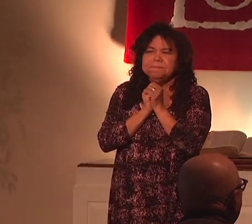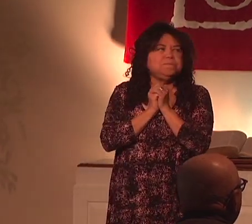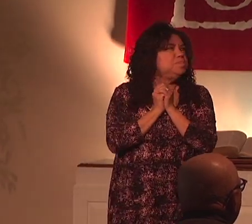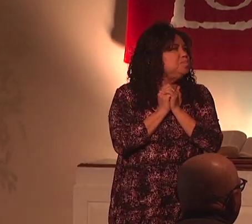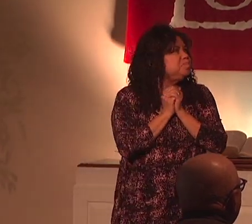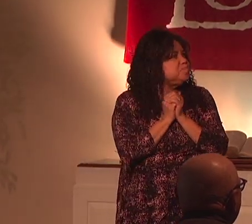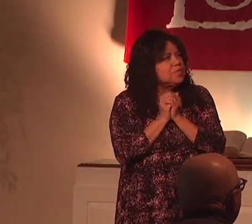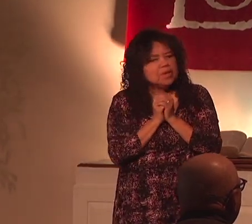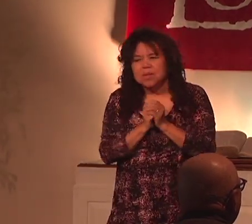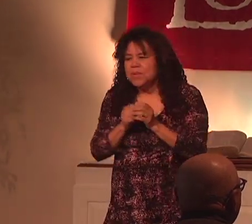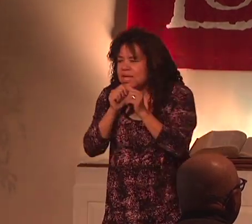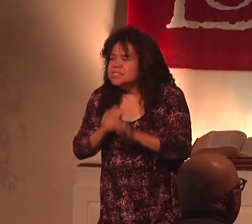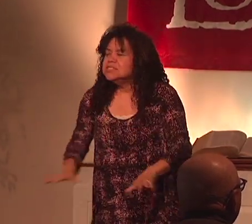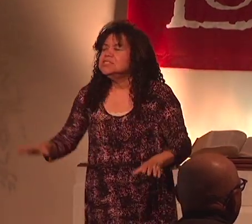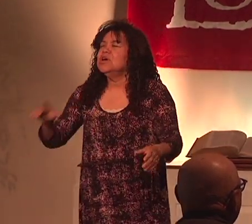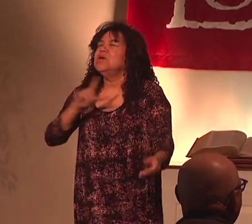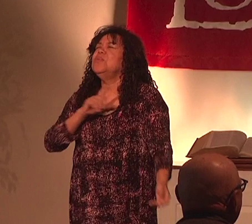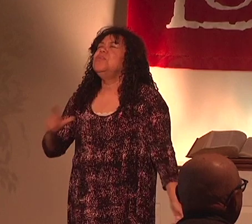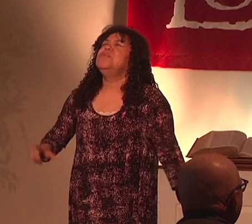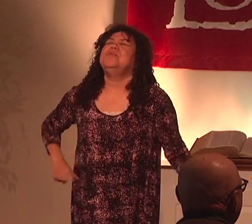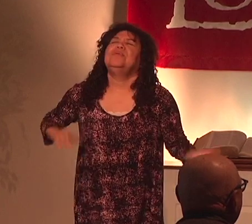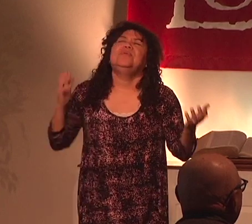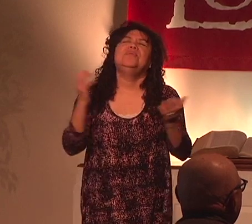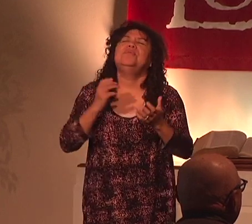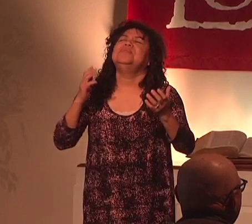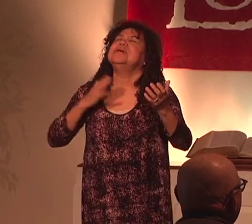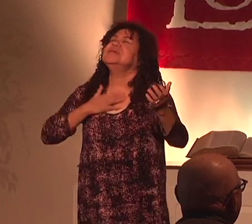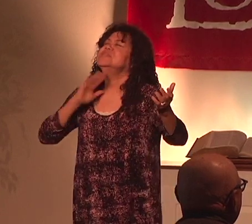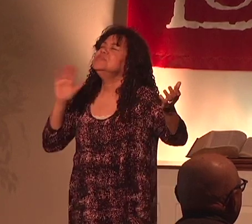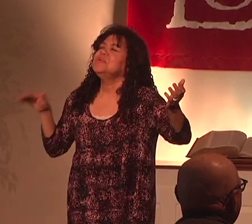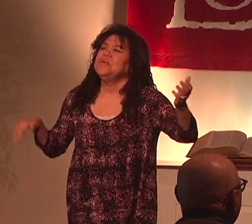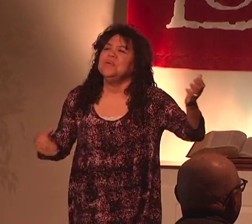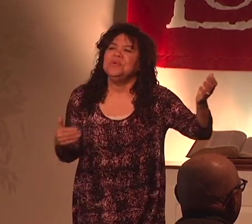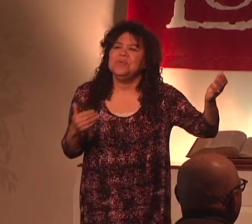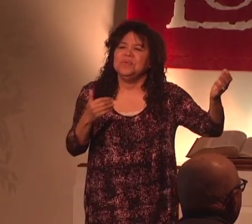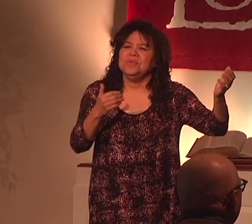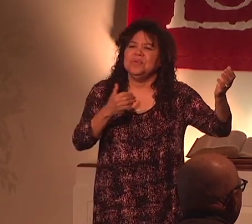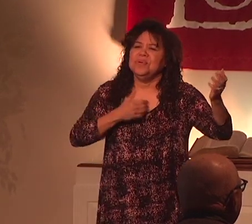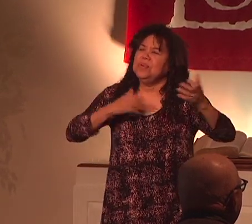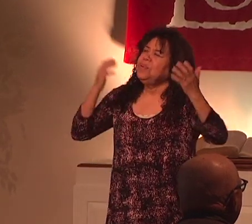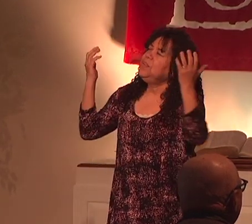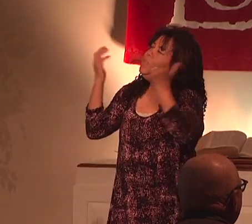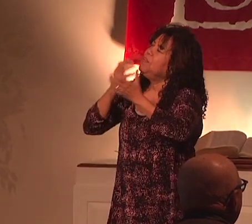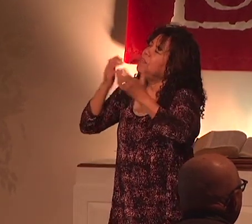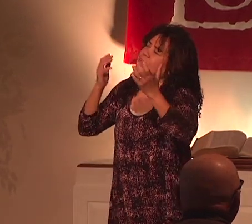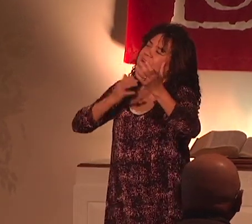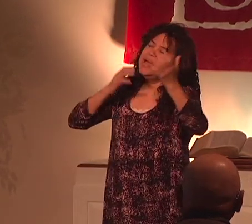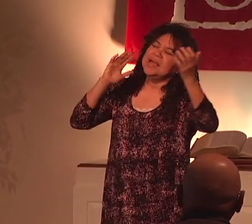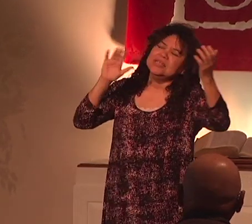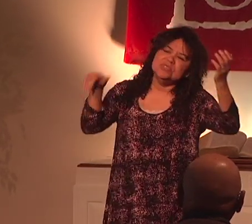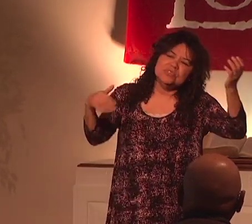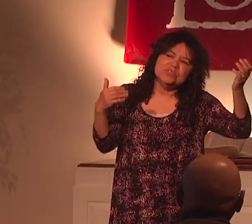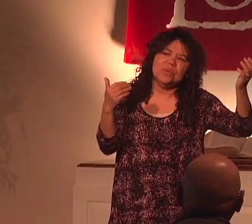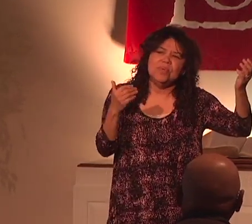Bless the Lord, oh my soul, oh my soul.